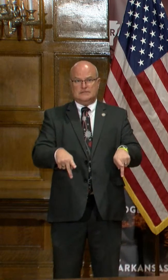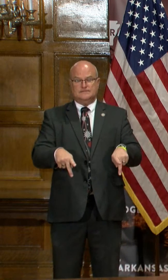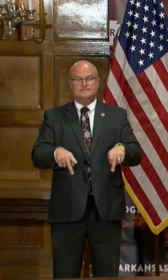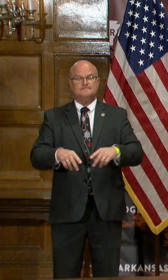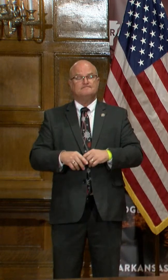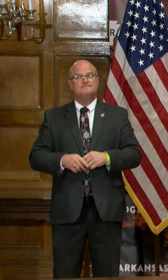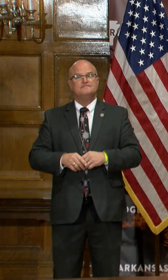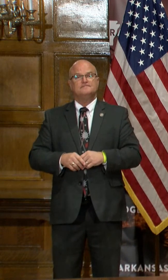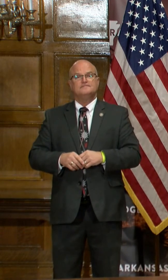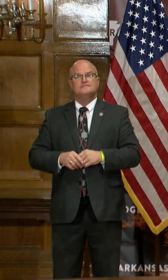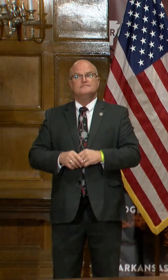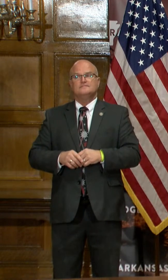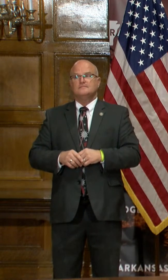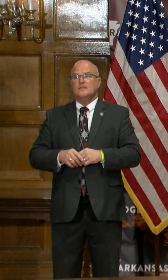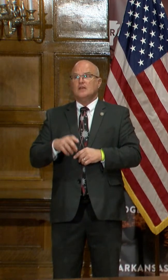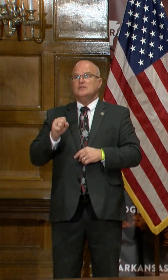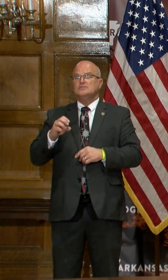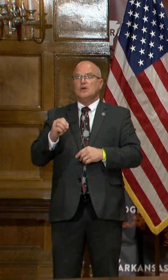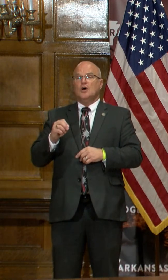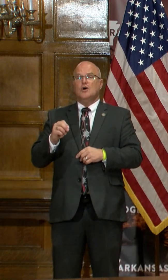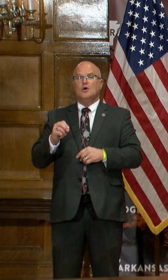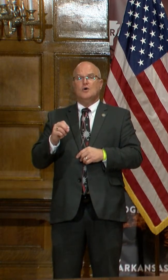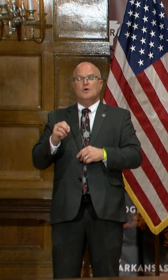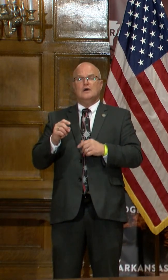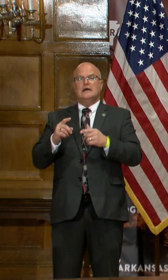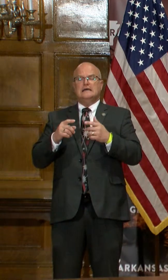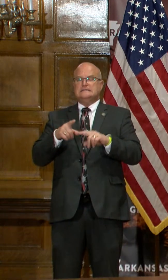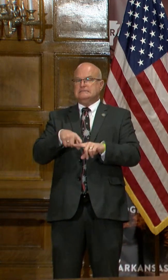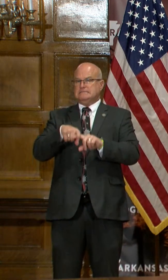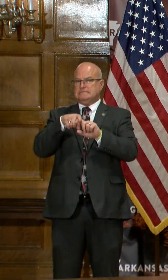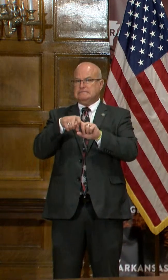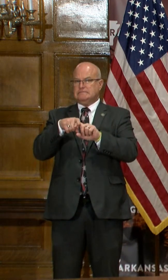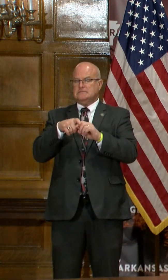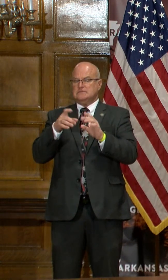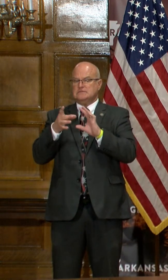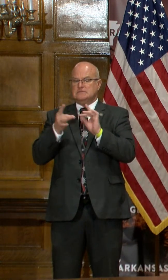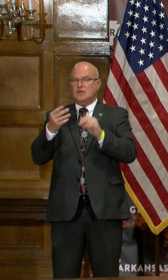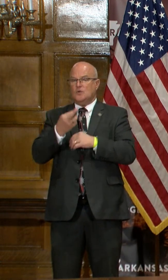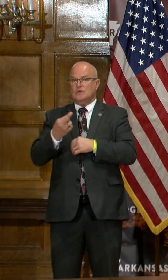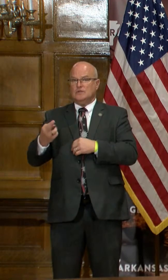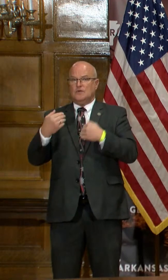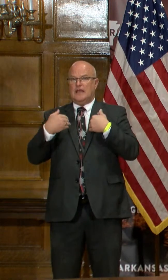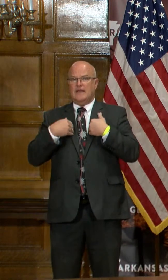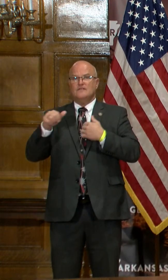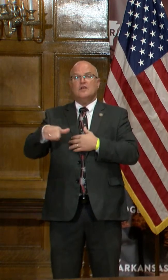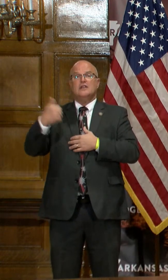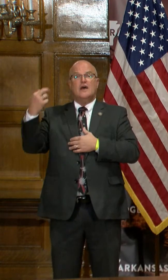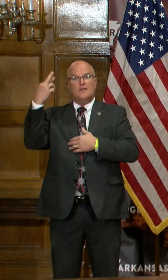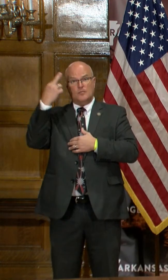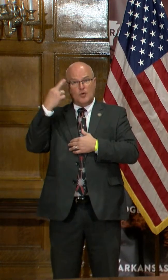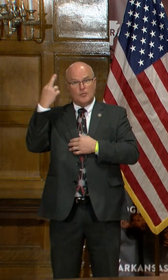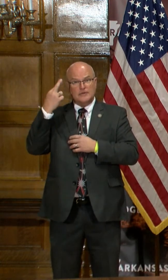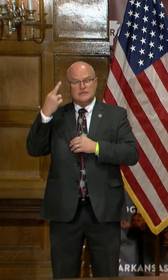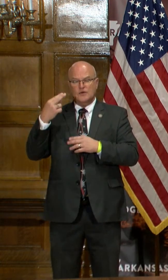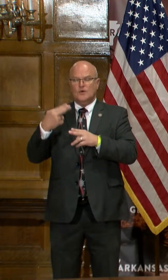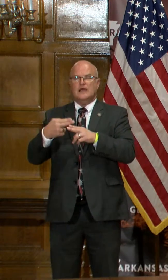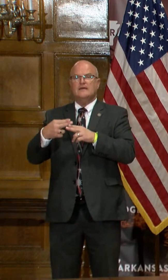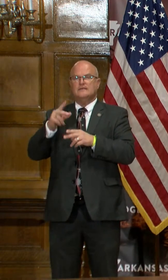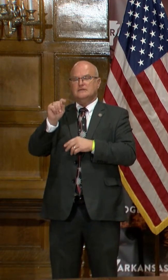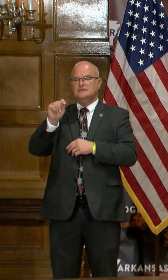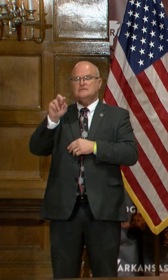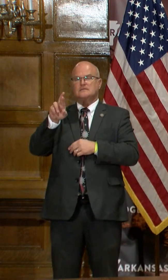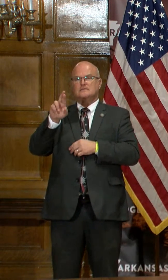patient. So let me stop there and then talk about a resource that we have in the state that's used for another purpose. We have something that's called